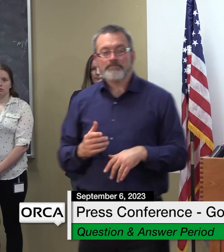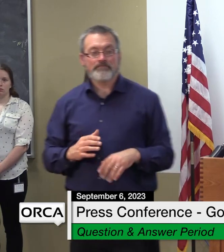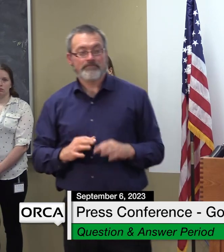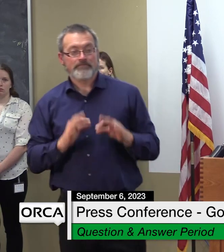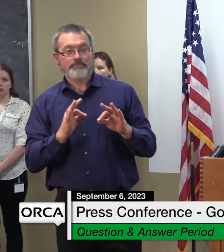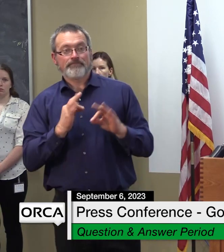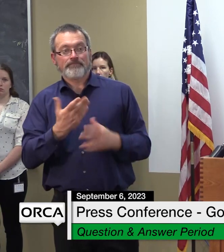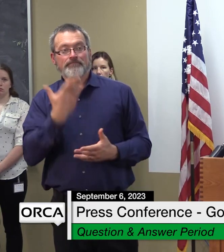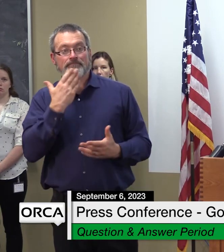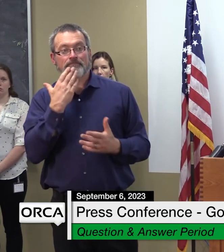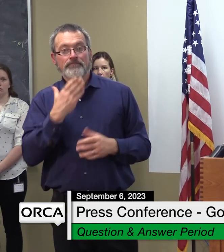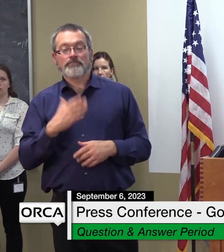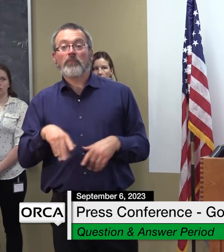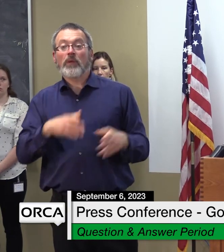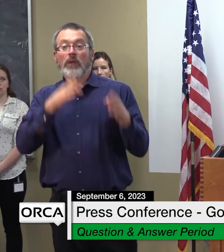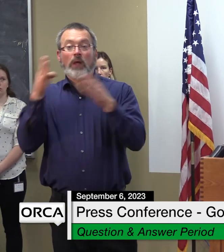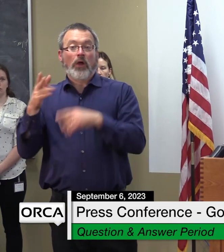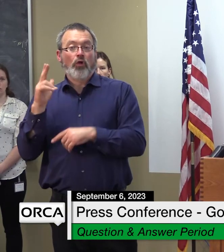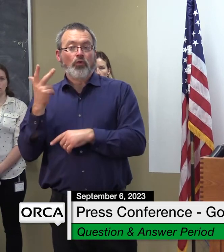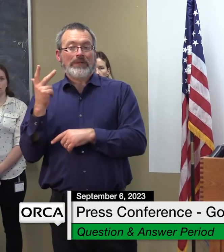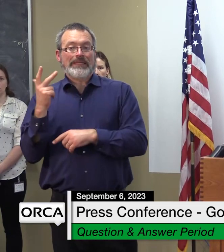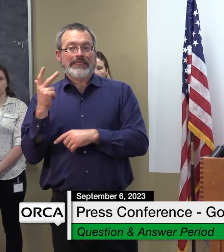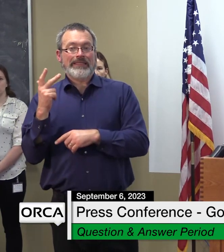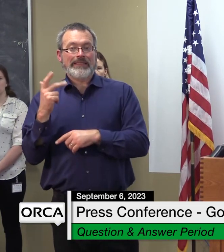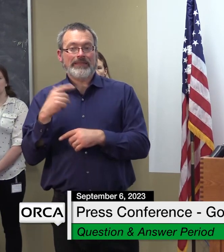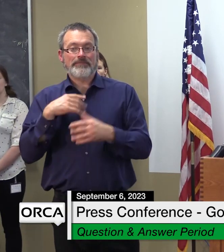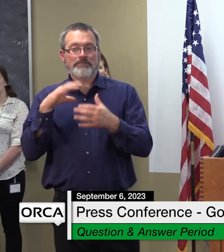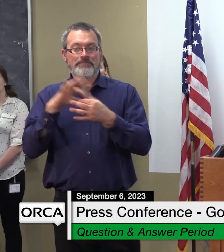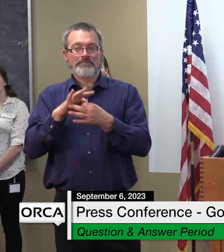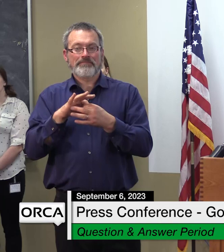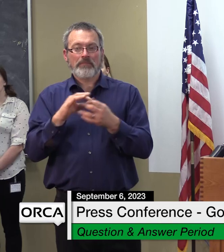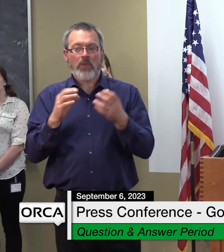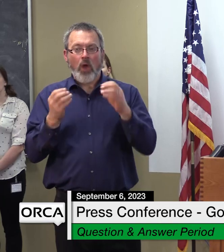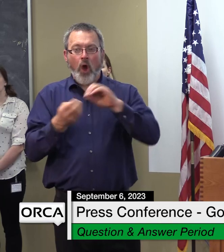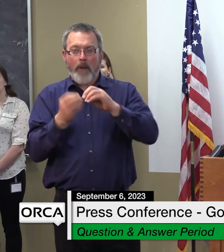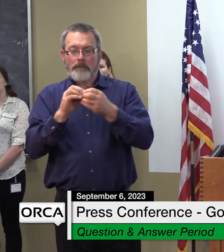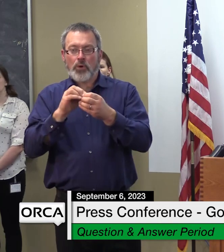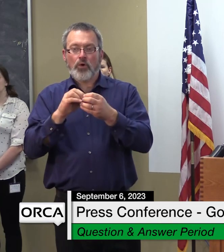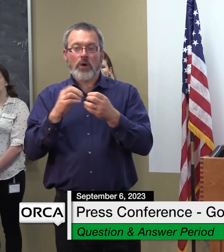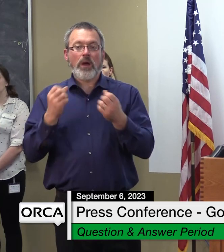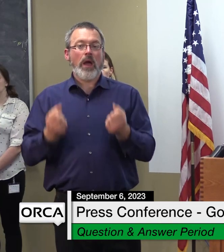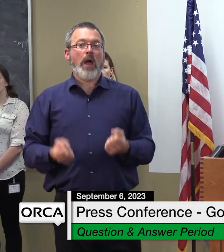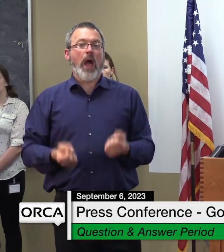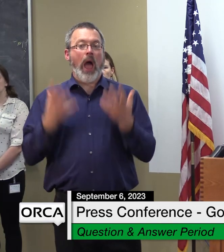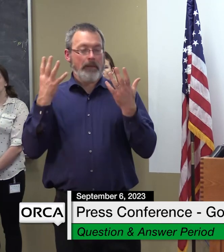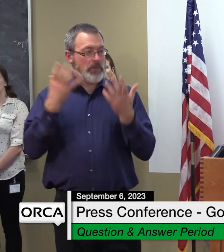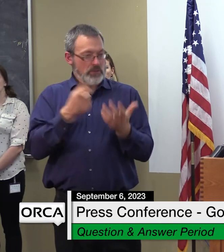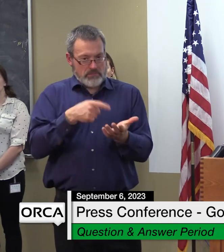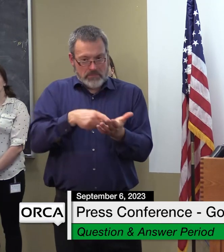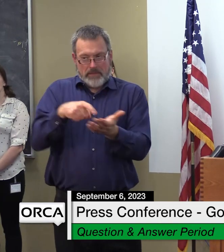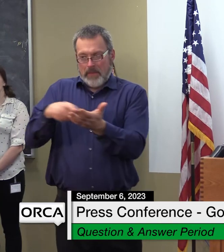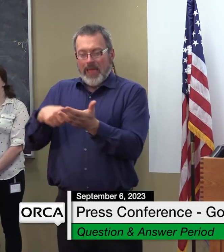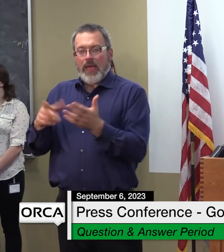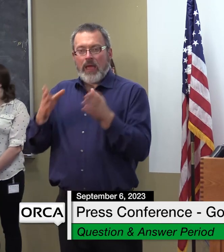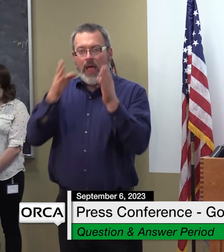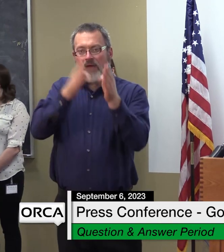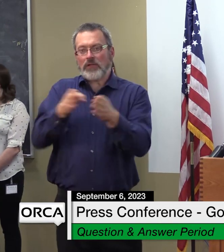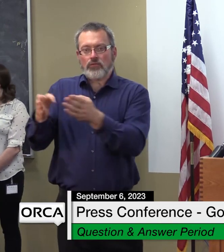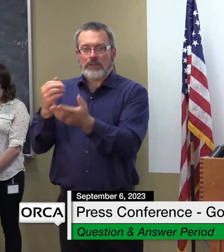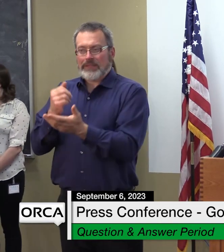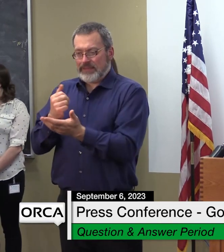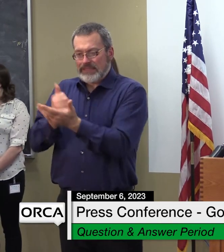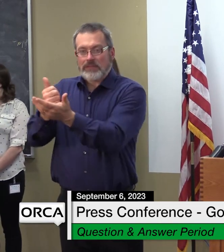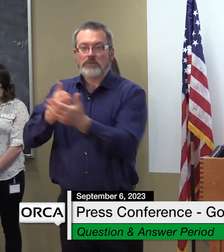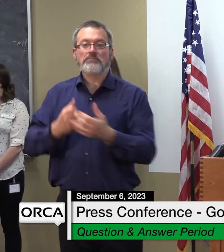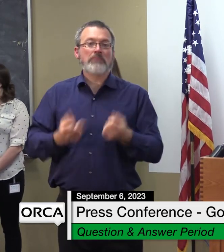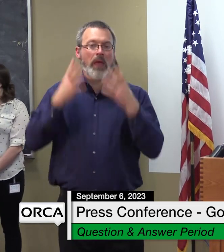Okay. Thanks. Just one last numbers question. How much individual aid has been paid out to how many families? Just a quick update.